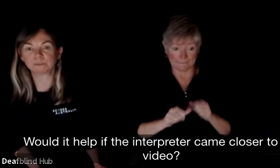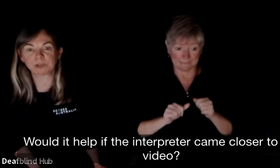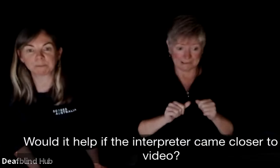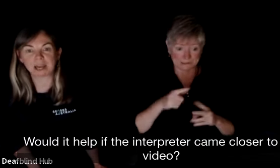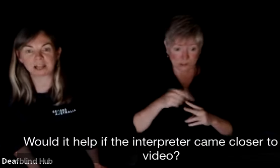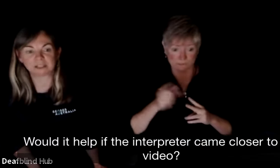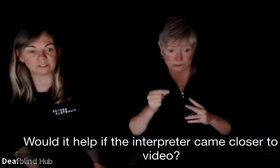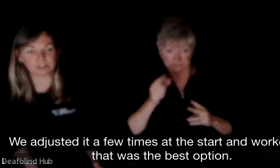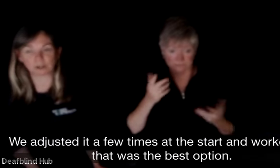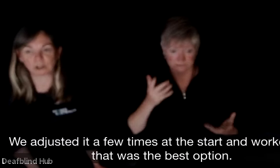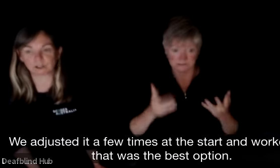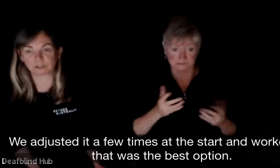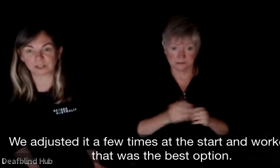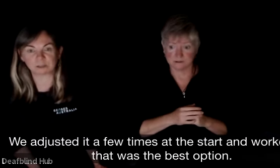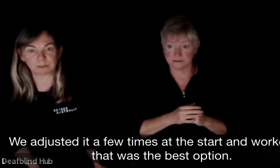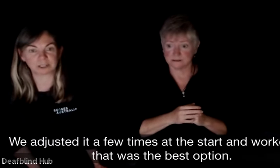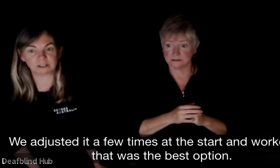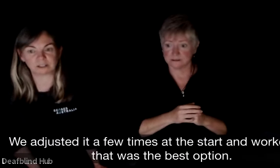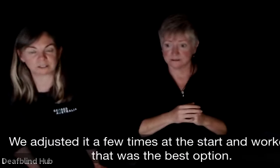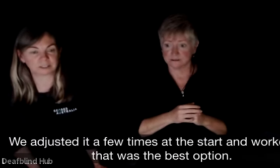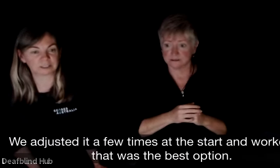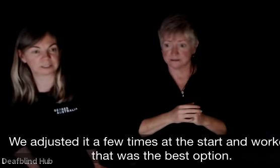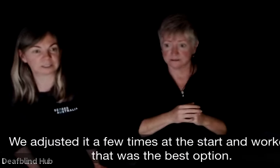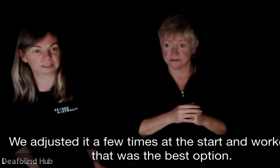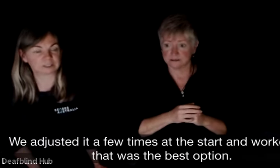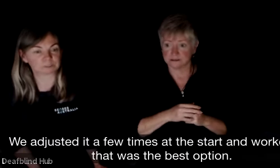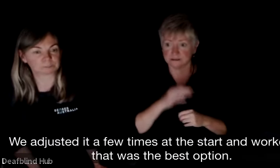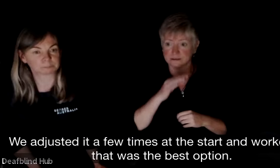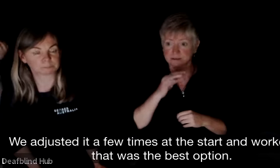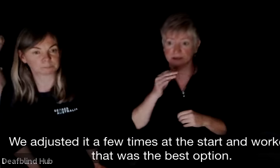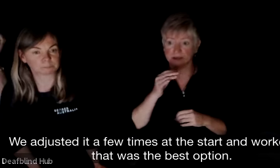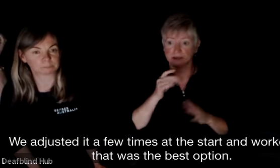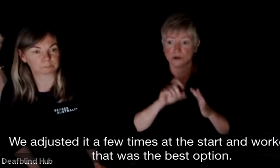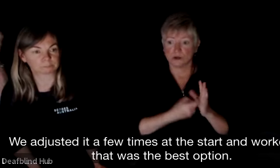can you bring Paola's video across again, please?